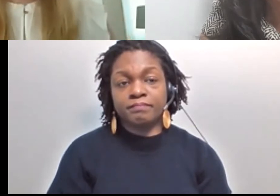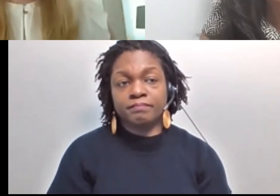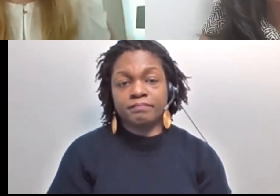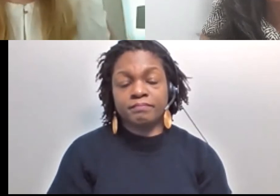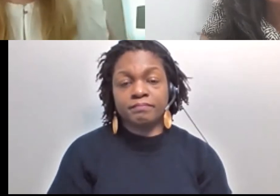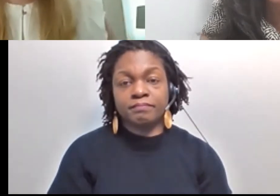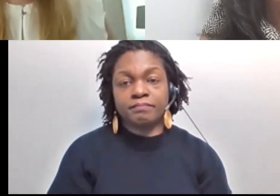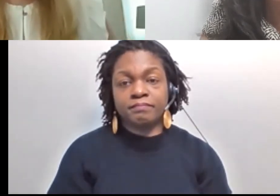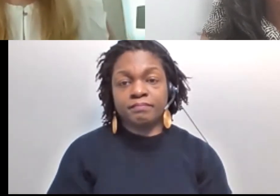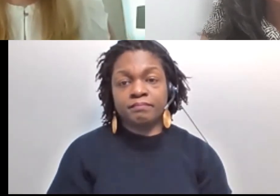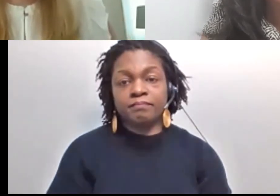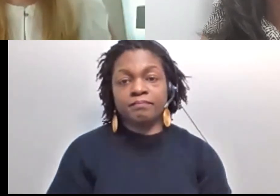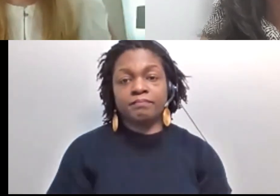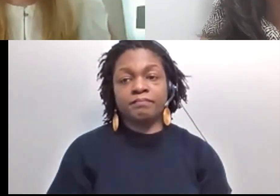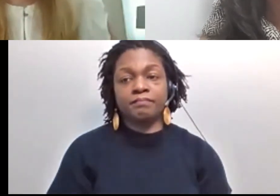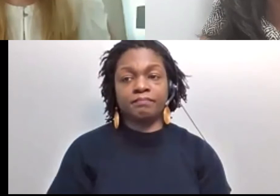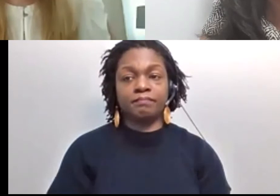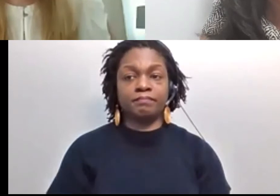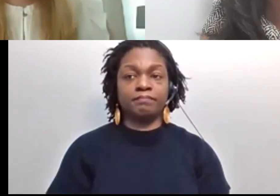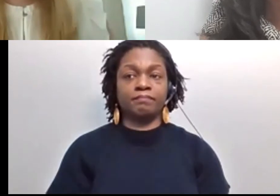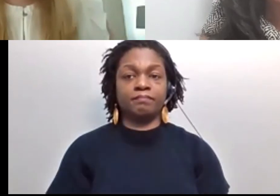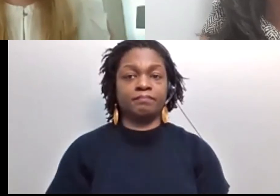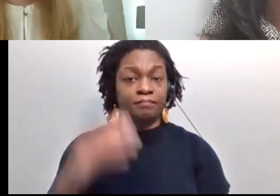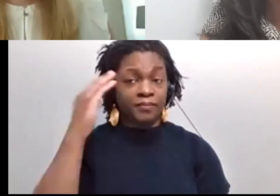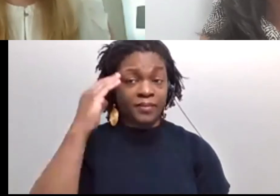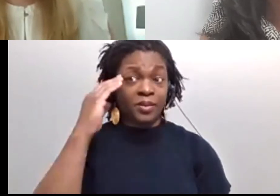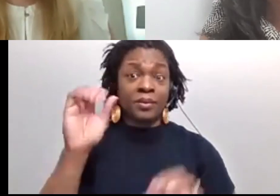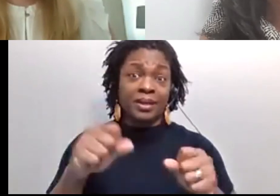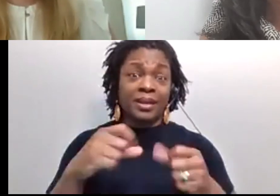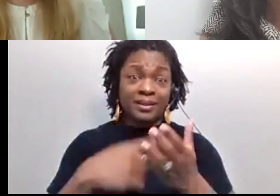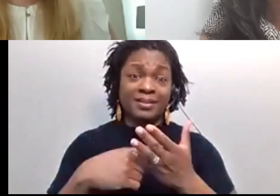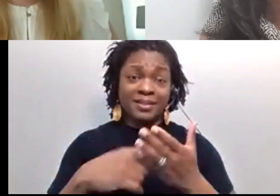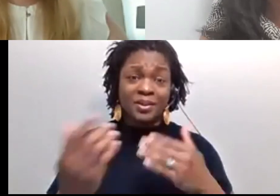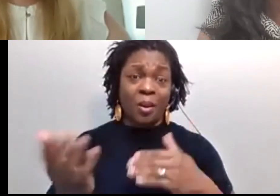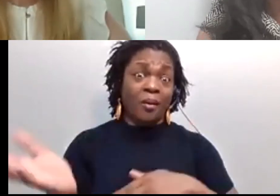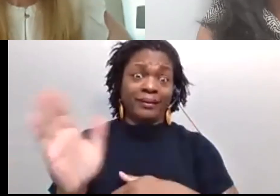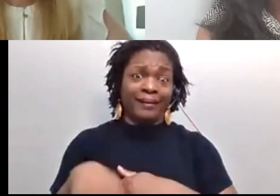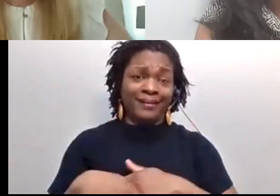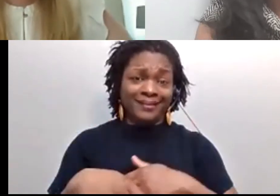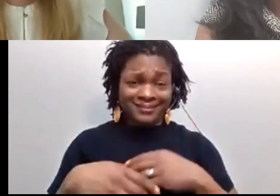I know there's so much, we could talk all day about this stuff. Kathy Dwyer?